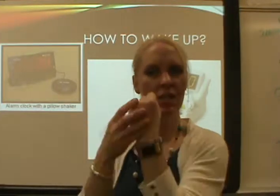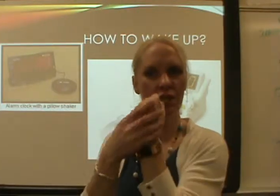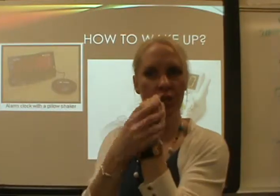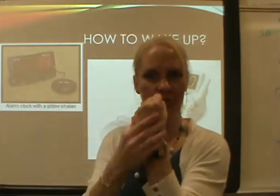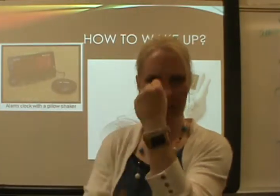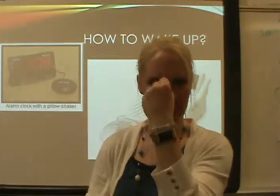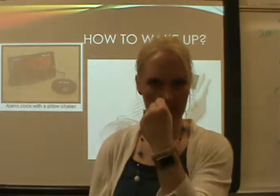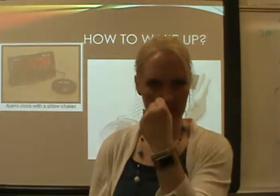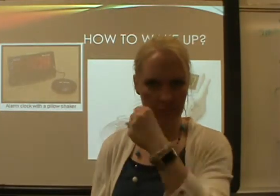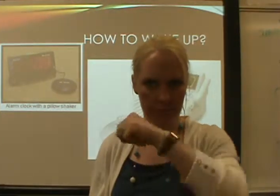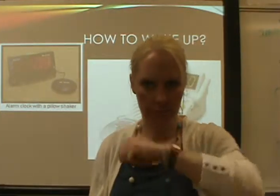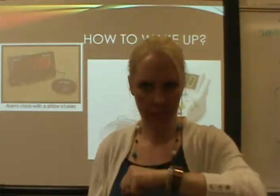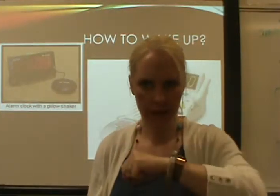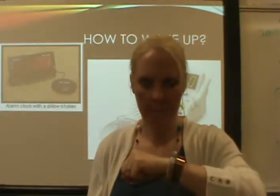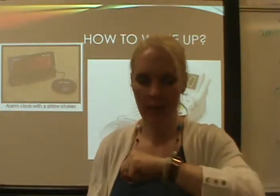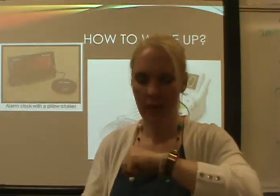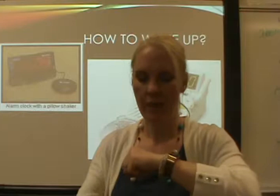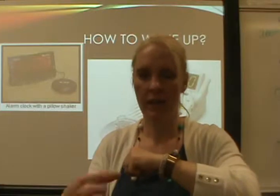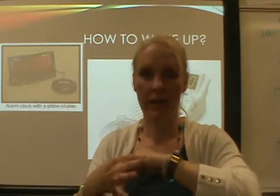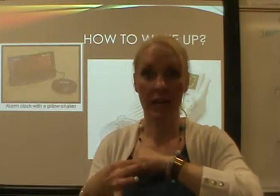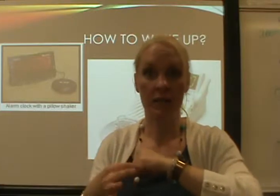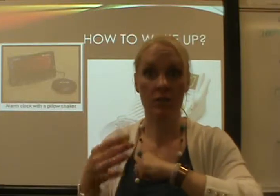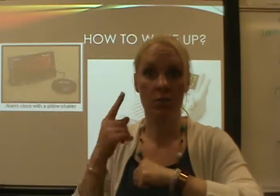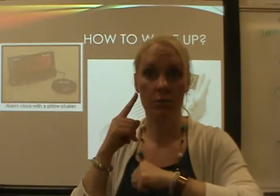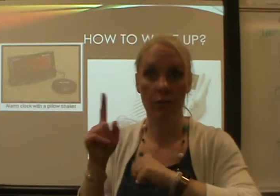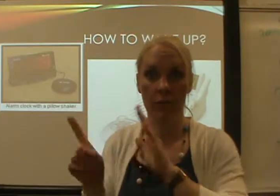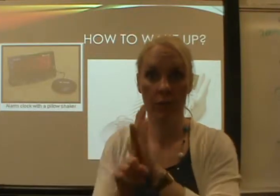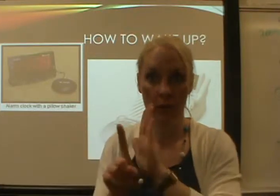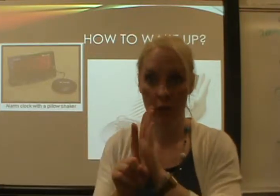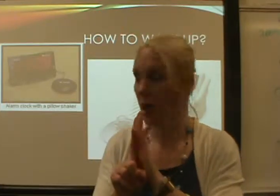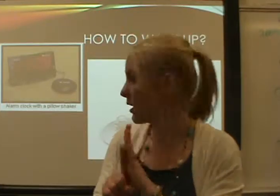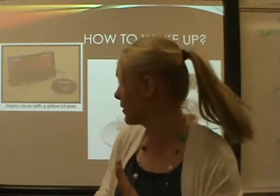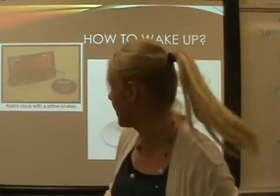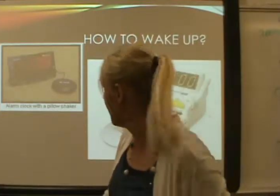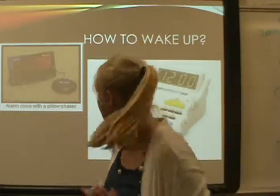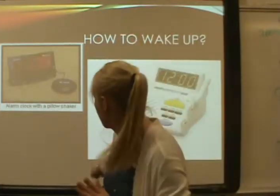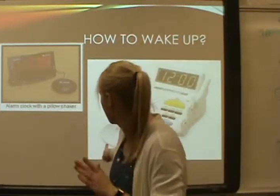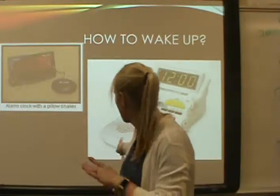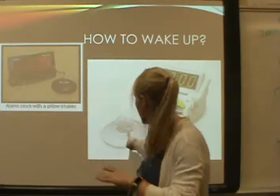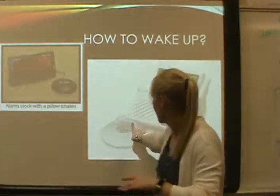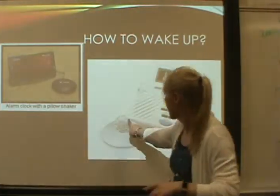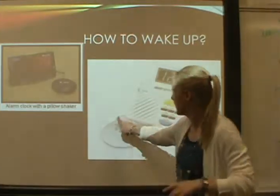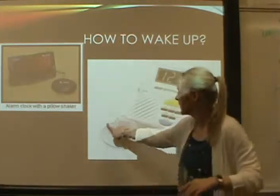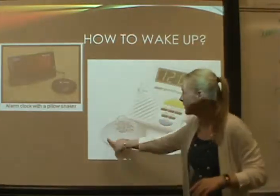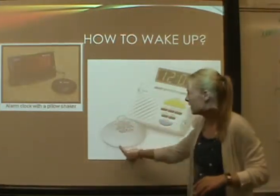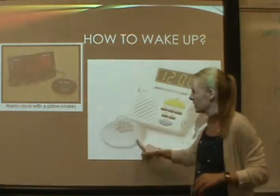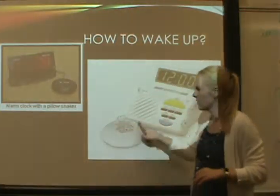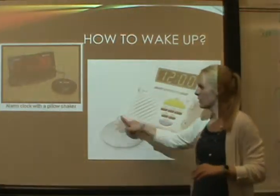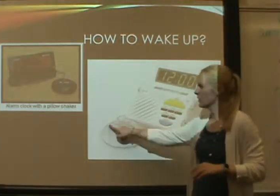your fist, right? That connects to the alarm clock, right? So here,